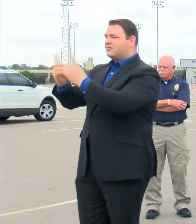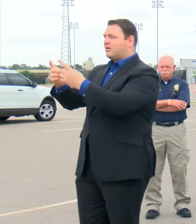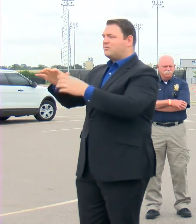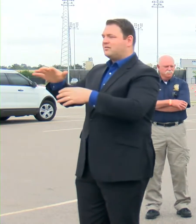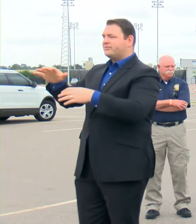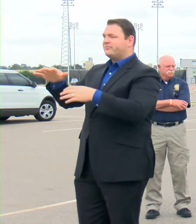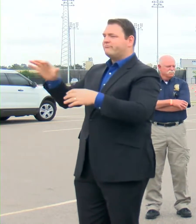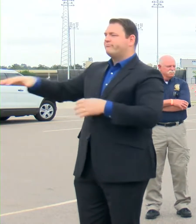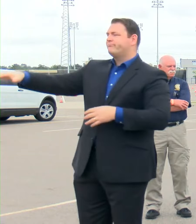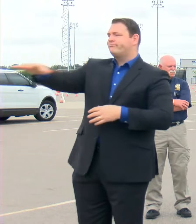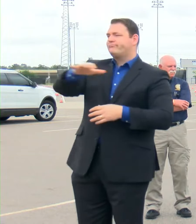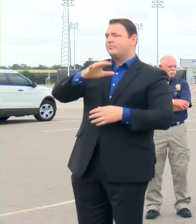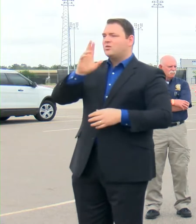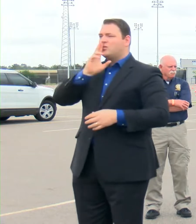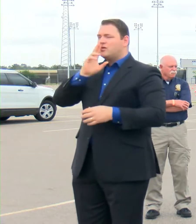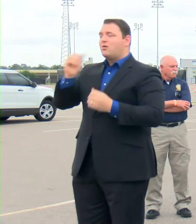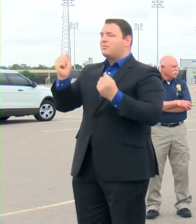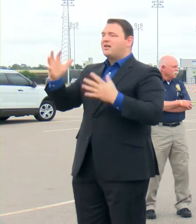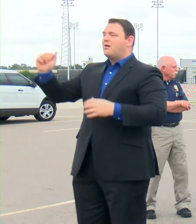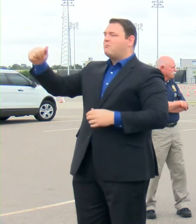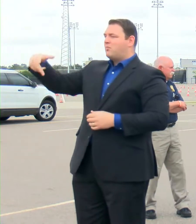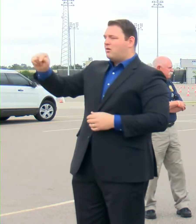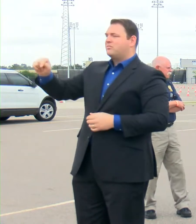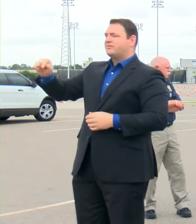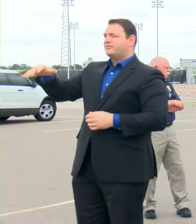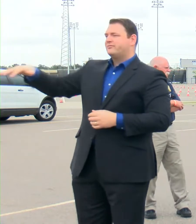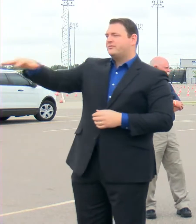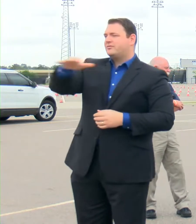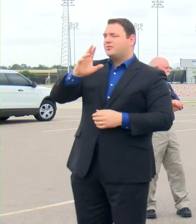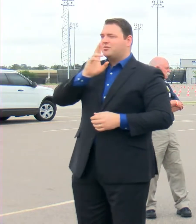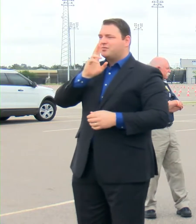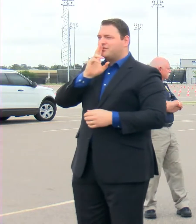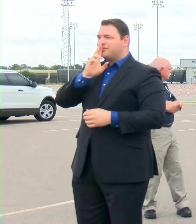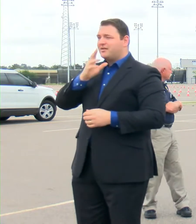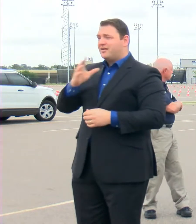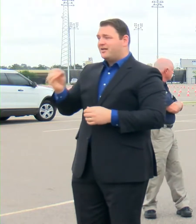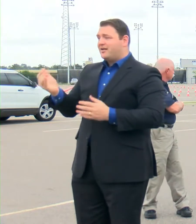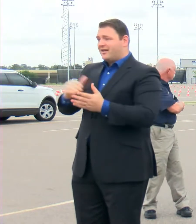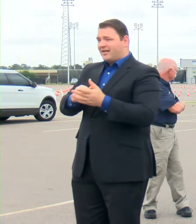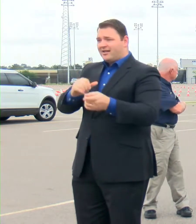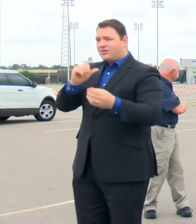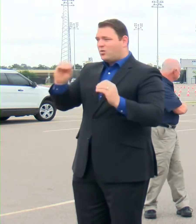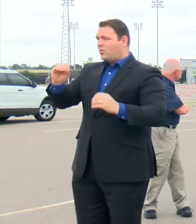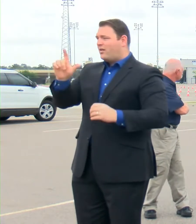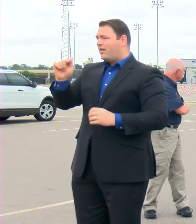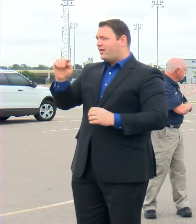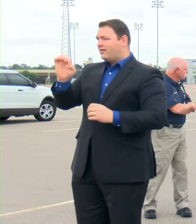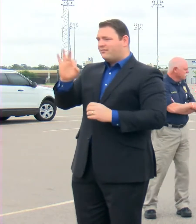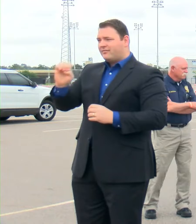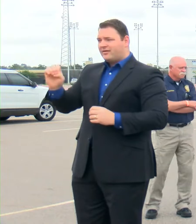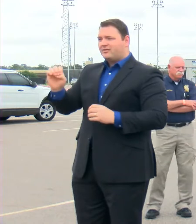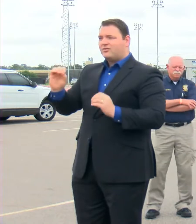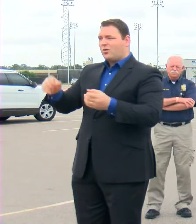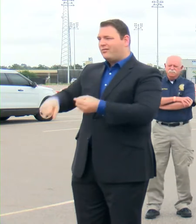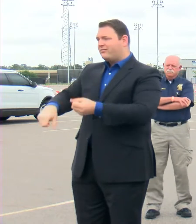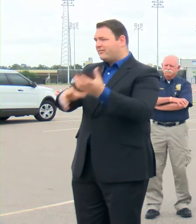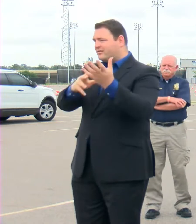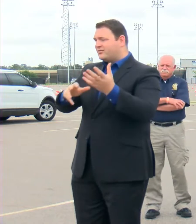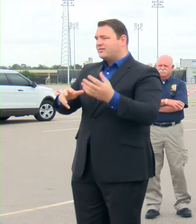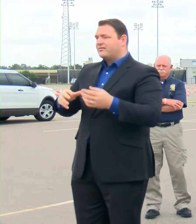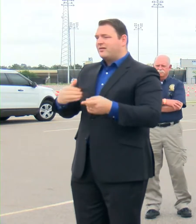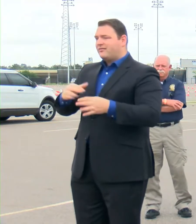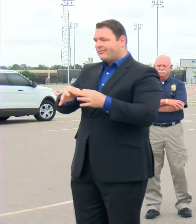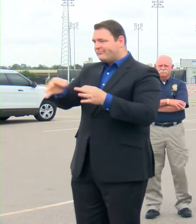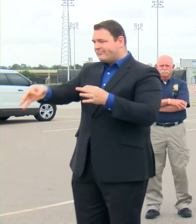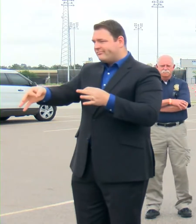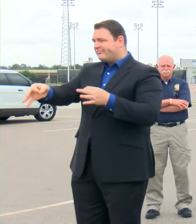late fees, no evictions, and they're working out the rent deferral. And in addition to that, they're providing $2,000 to their